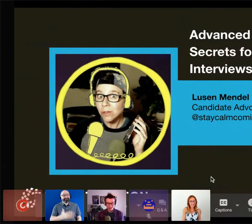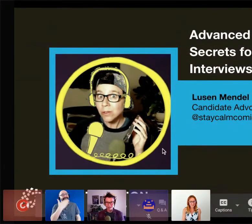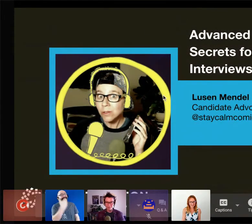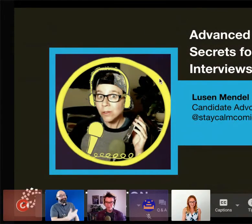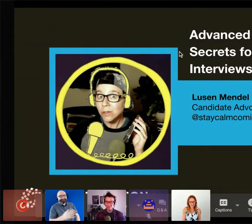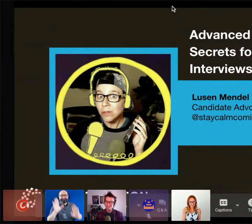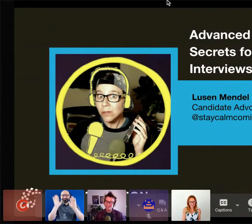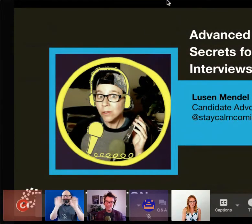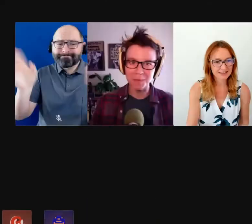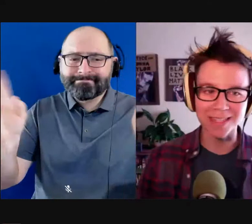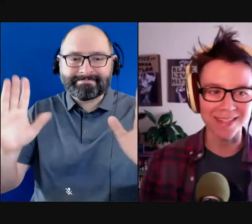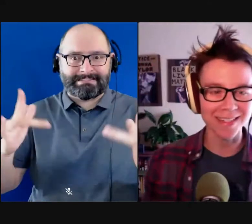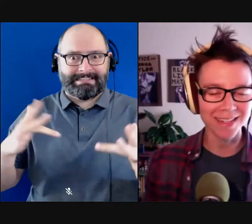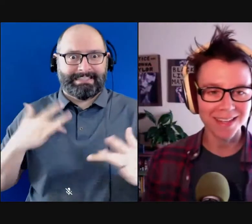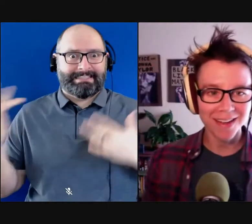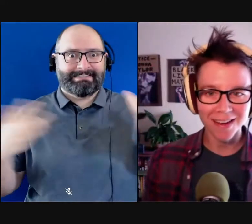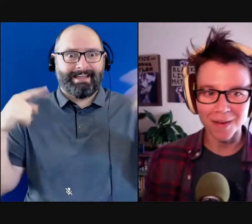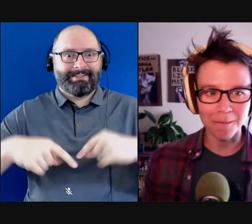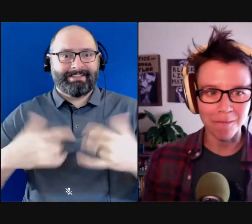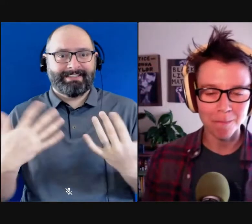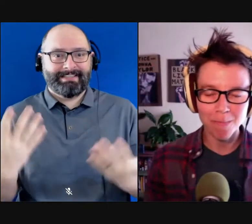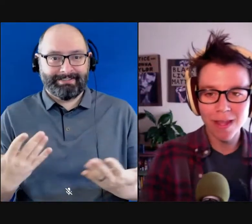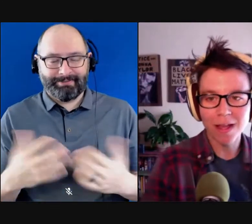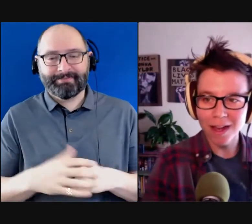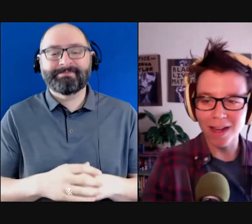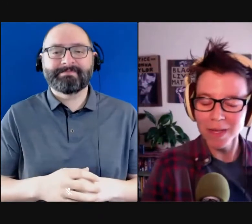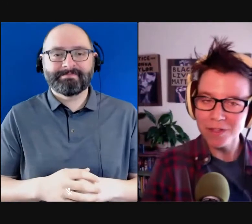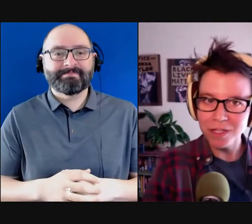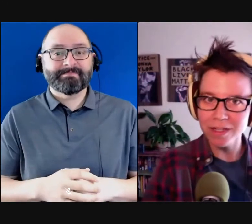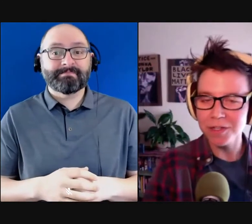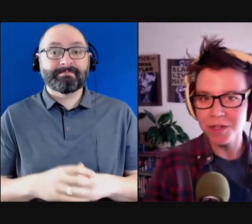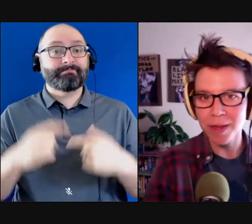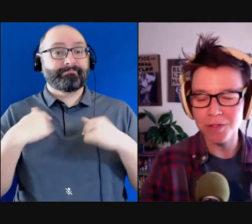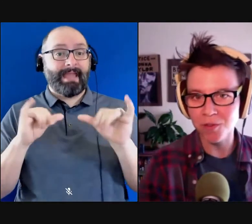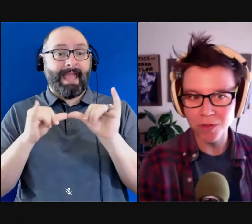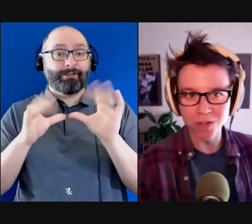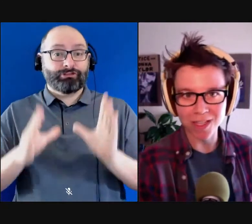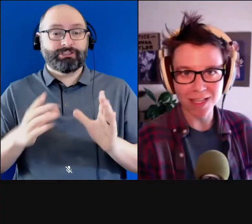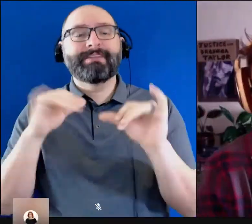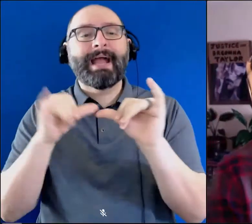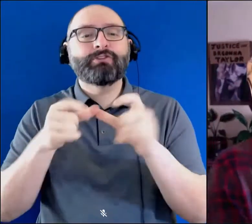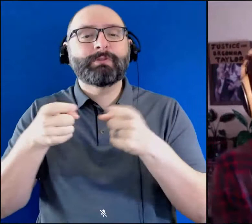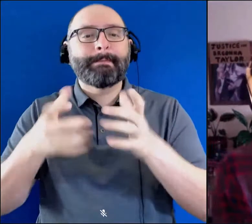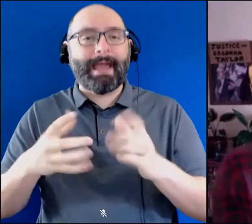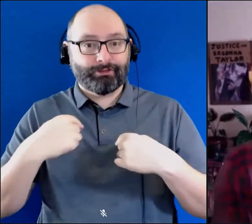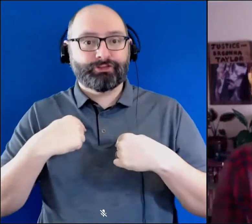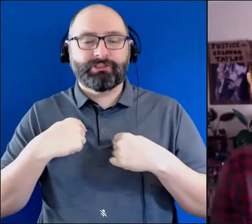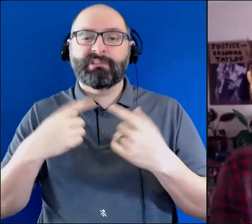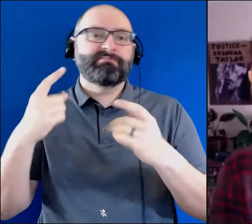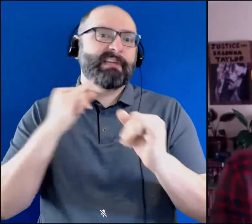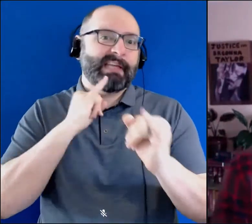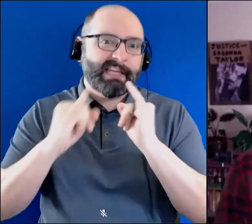Hey everyone, I'm very excited to be here. I'm an engineering manager. I've been doing interviews and